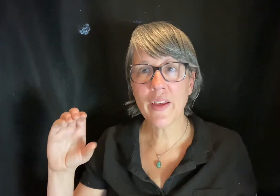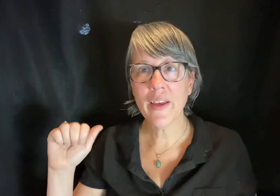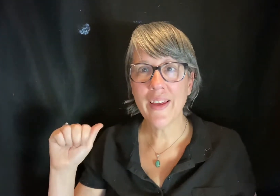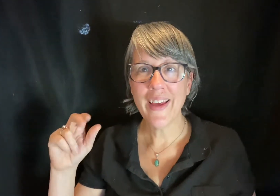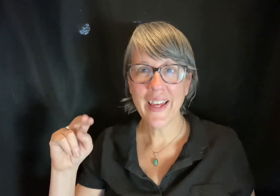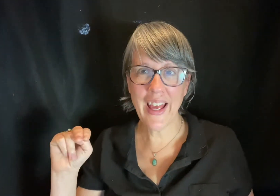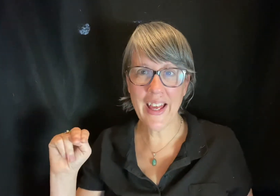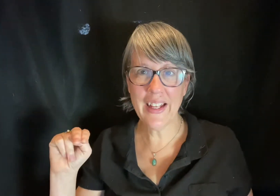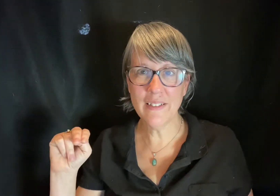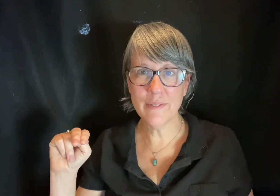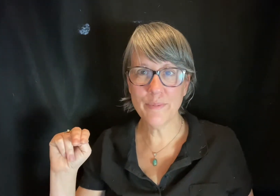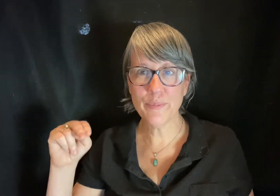can,